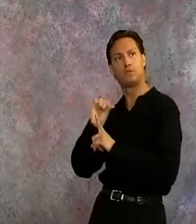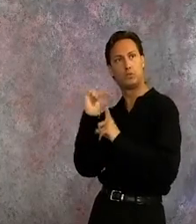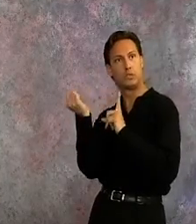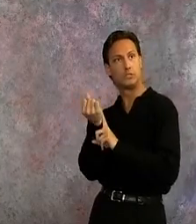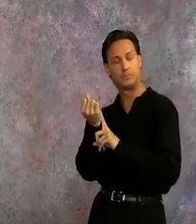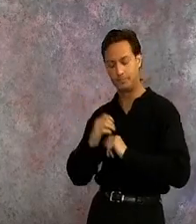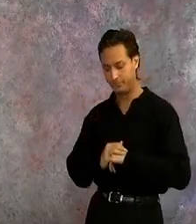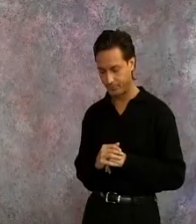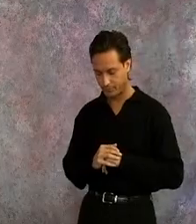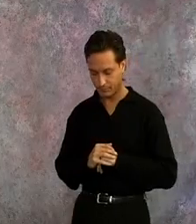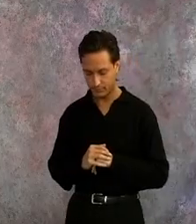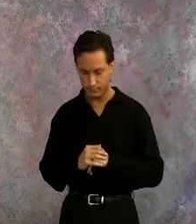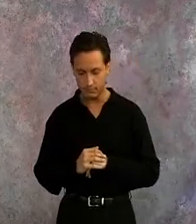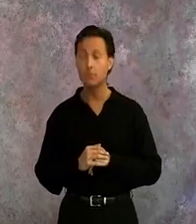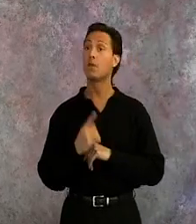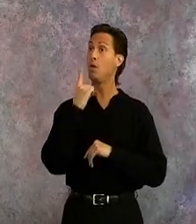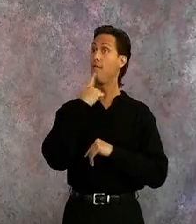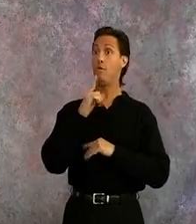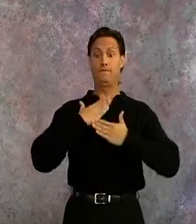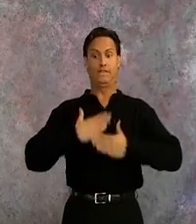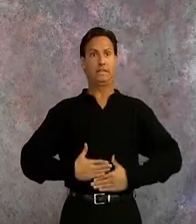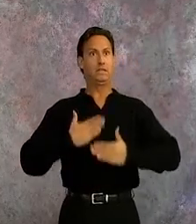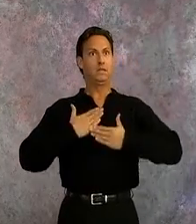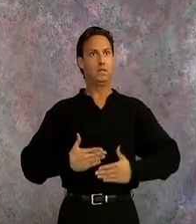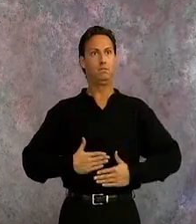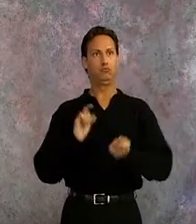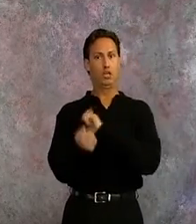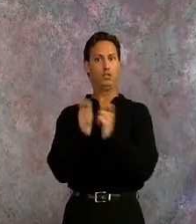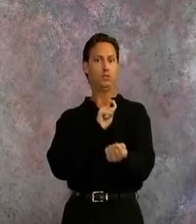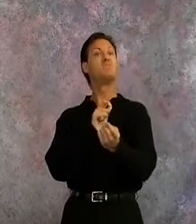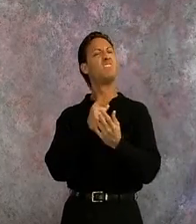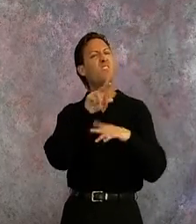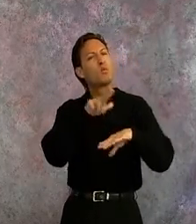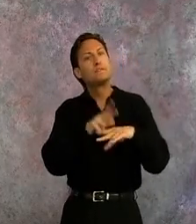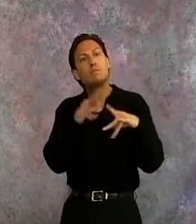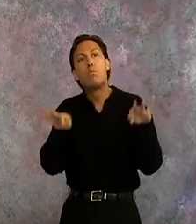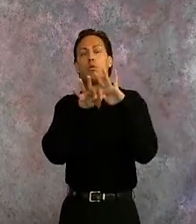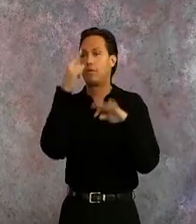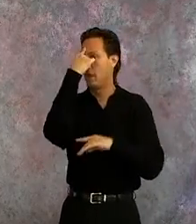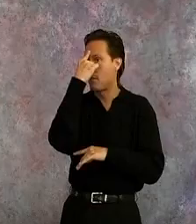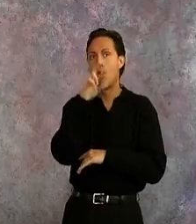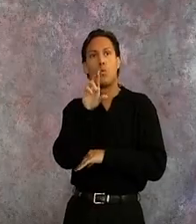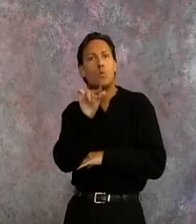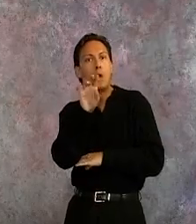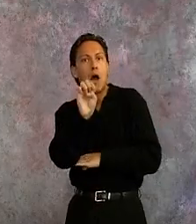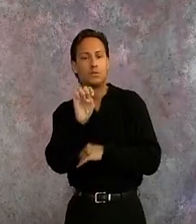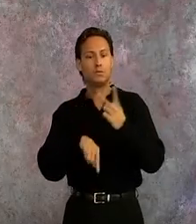As far as physical modifications to a trip, of course route plan and level of difficulty is